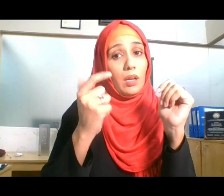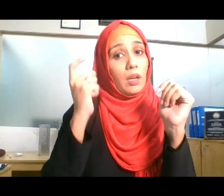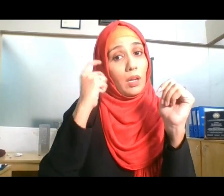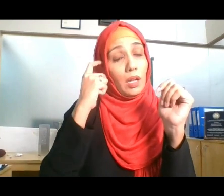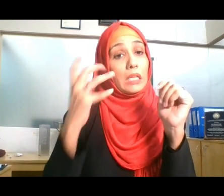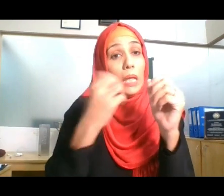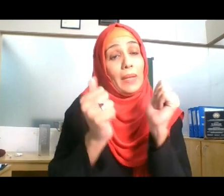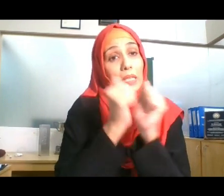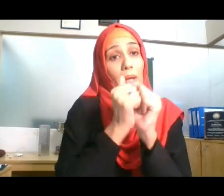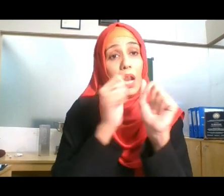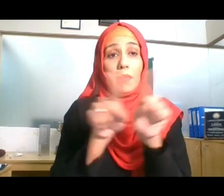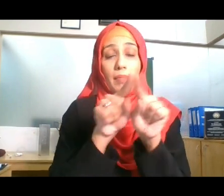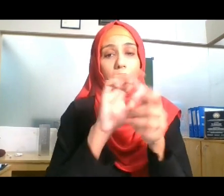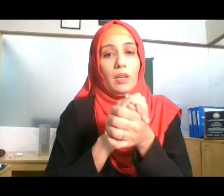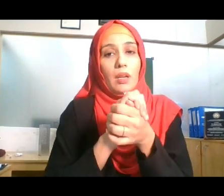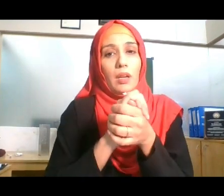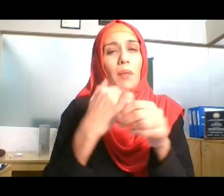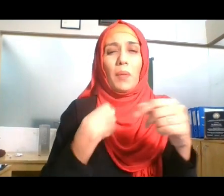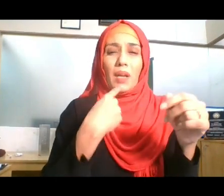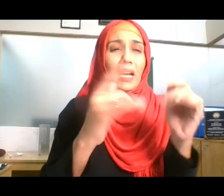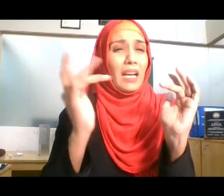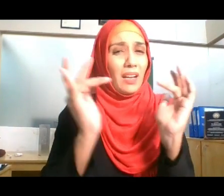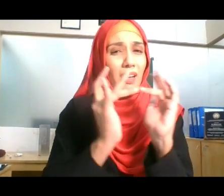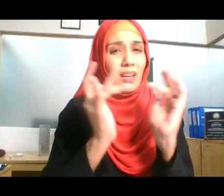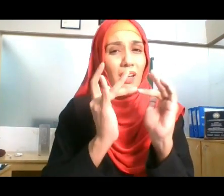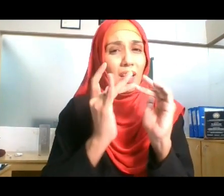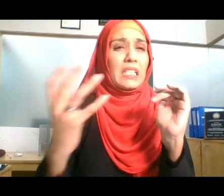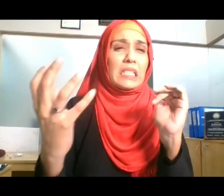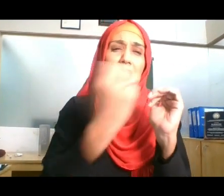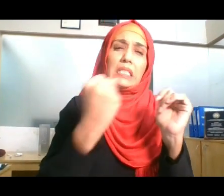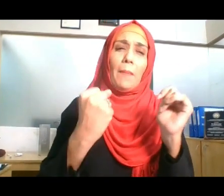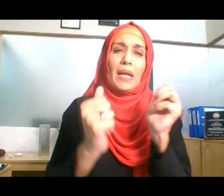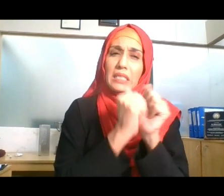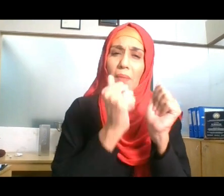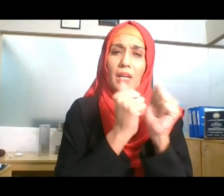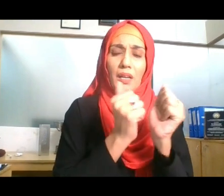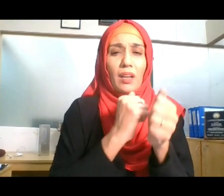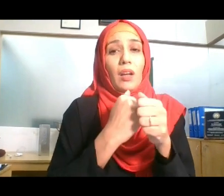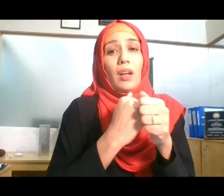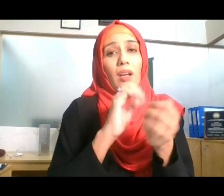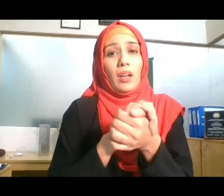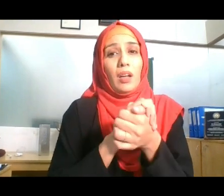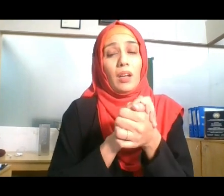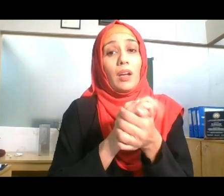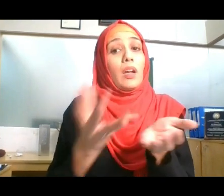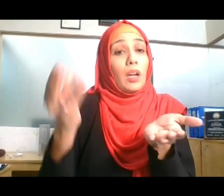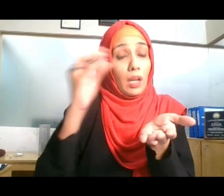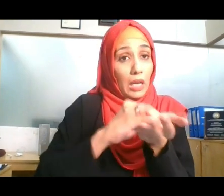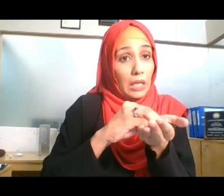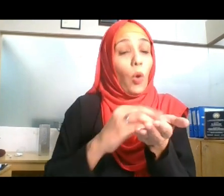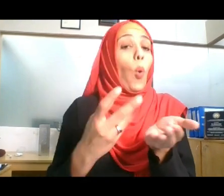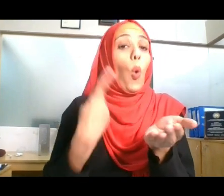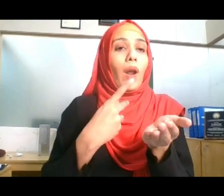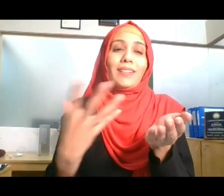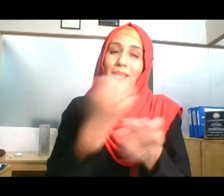good. When we say that Internet is for everyone, we also include people with disabilities.